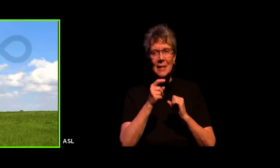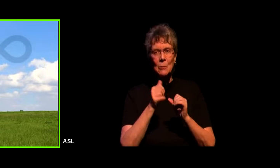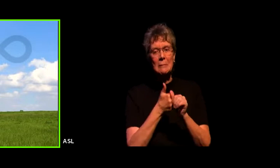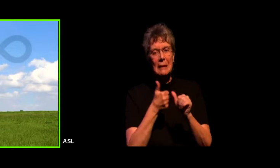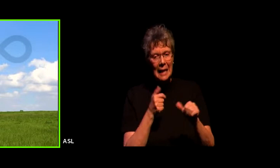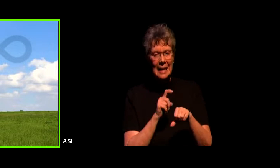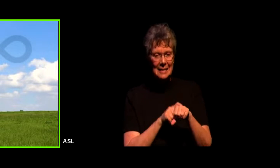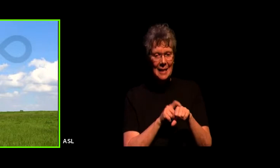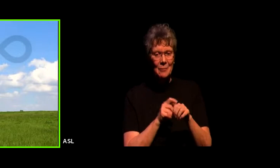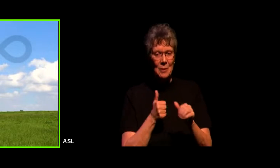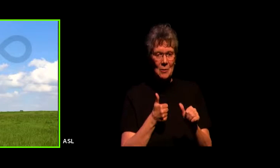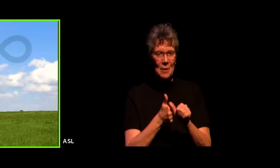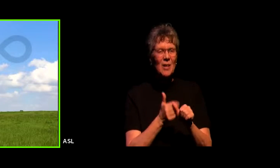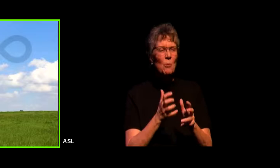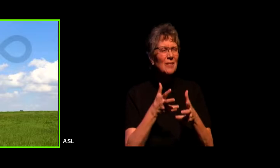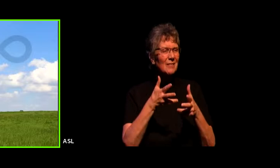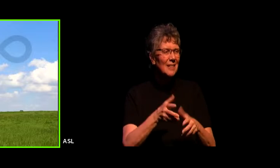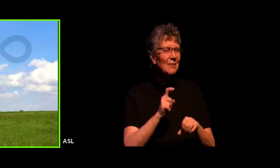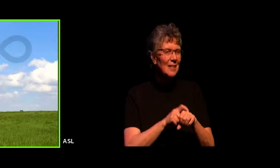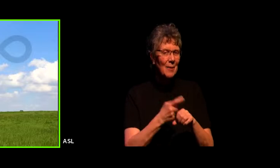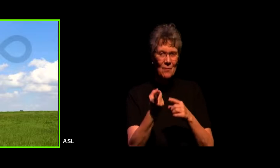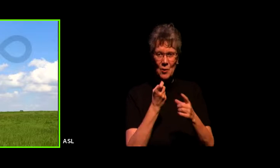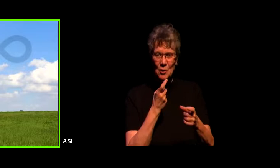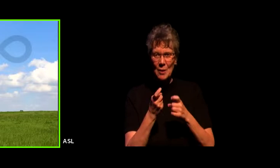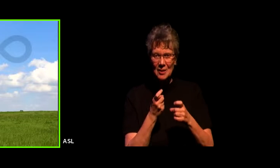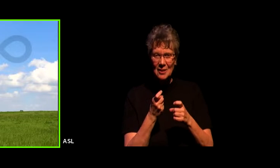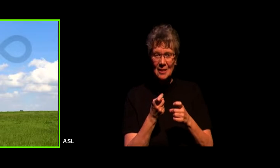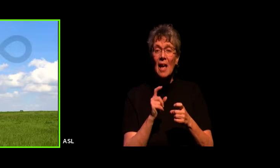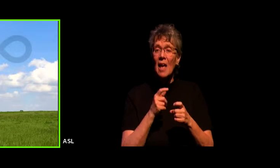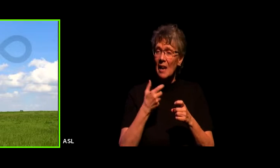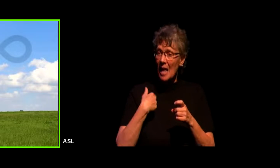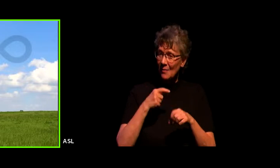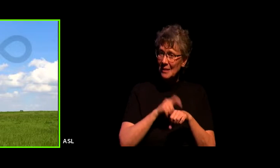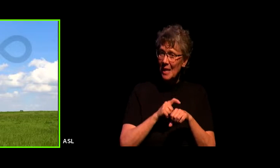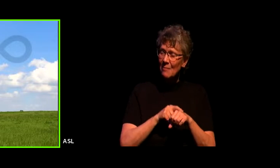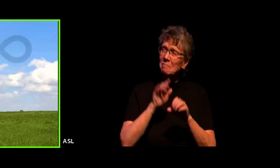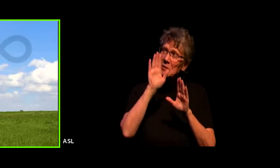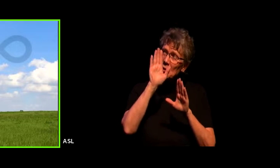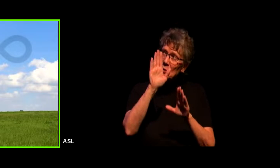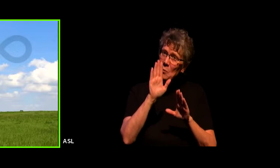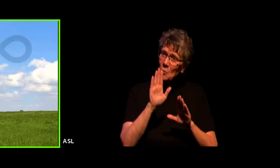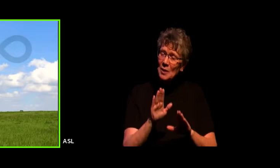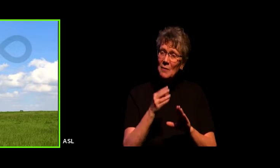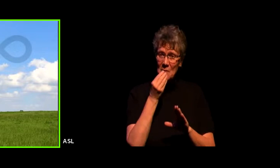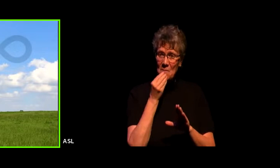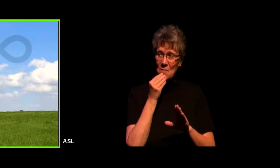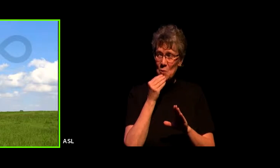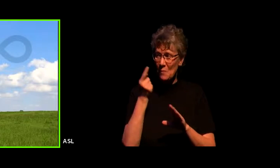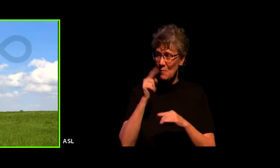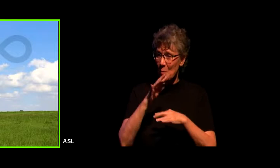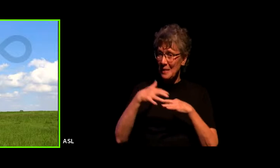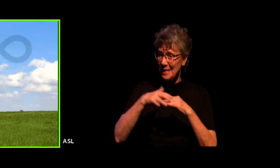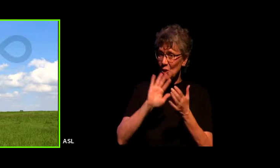we'd hoped, and we want some time for questions and for the really delicious food from an Indigenous chef that's waiting for us.